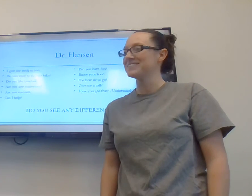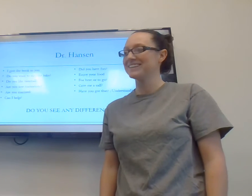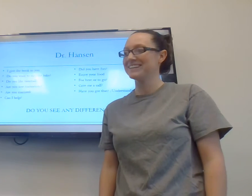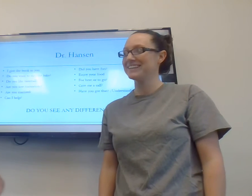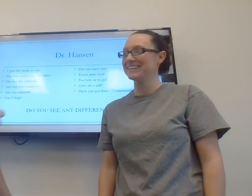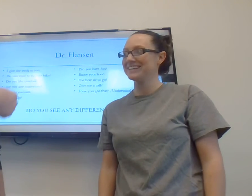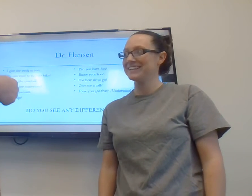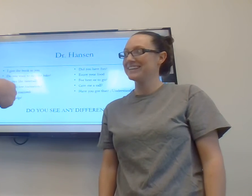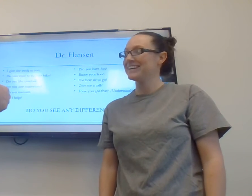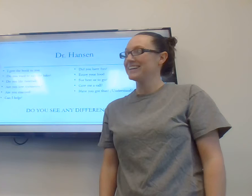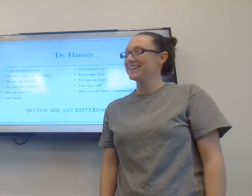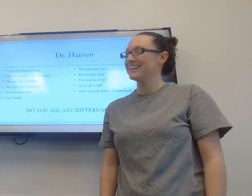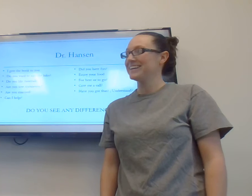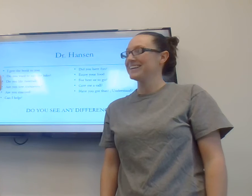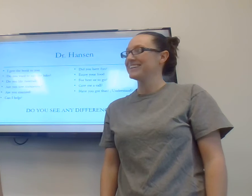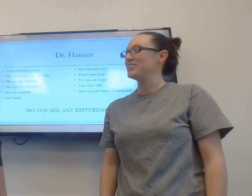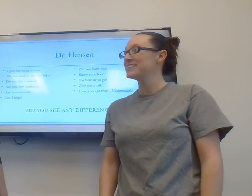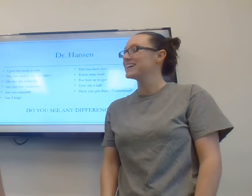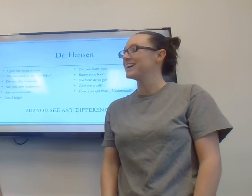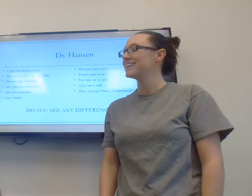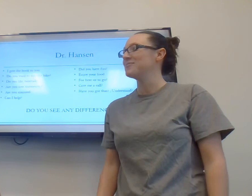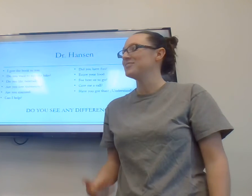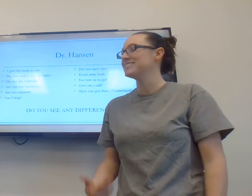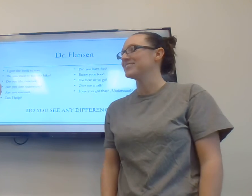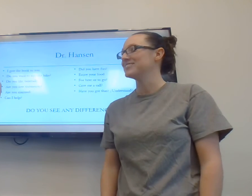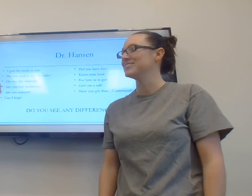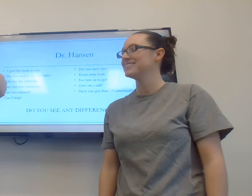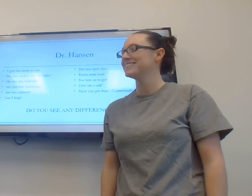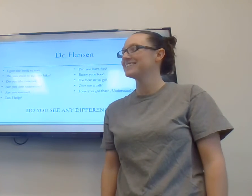Okay. You can sign, or you can talk too.